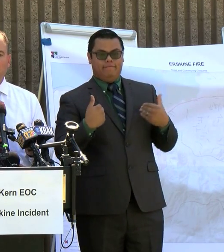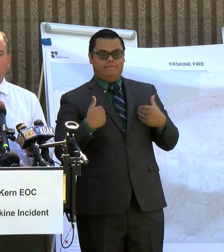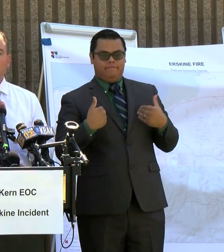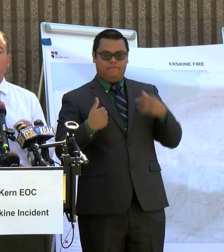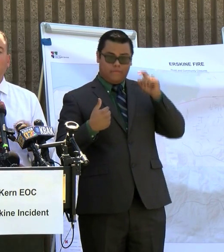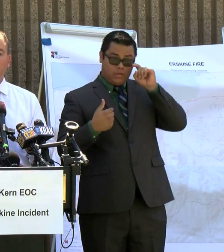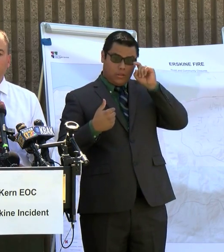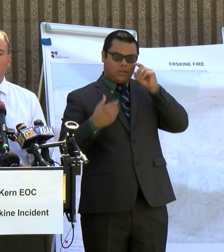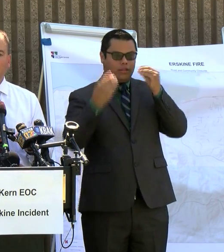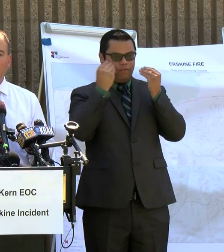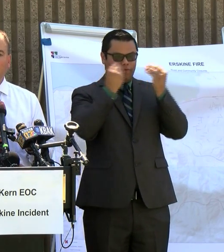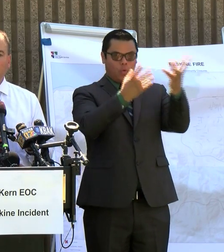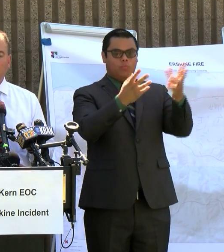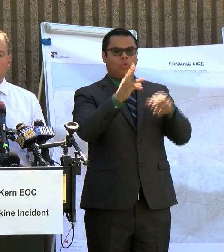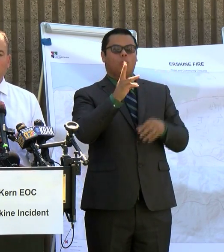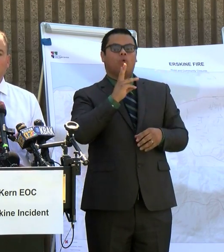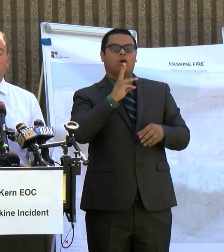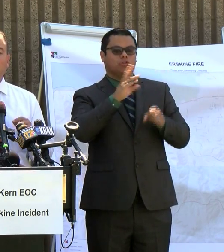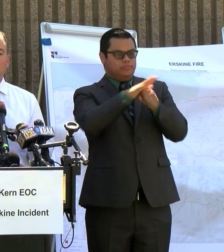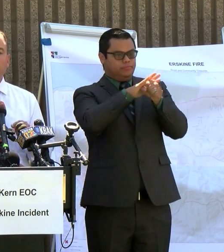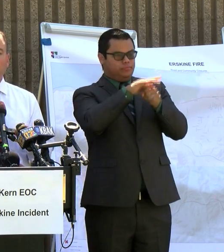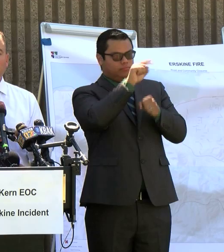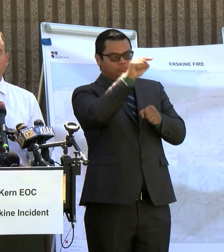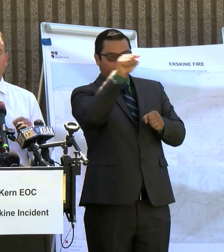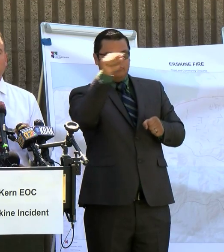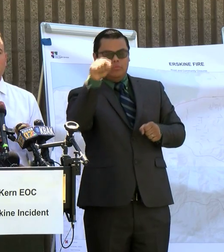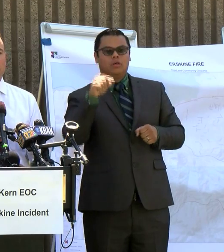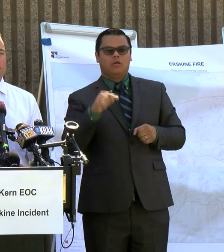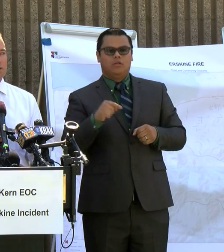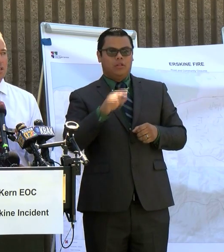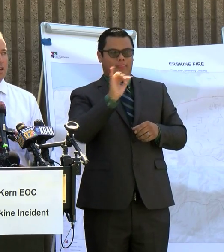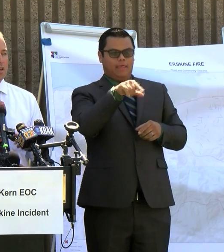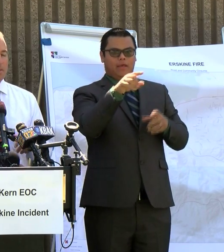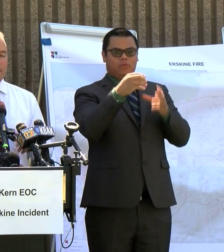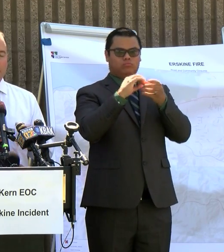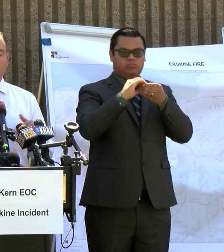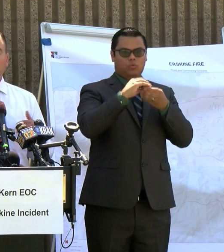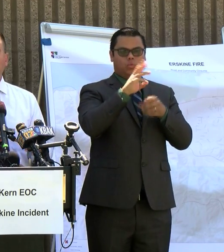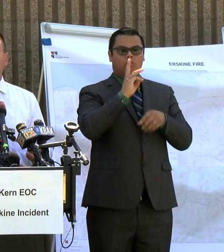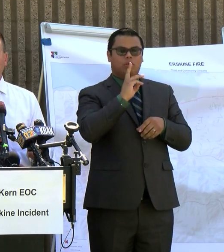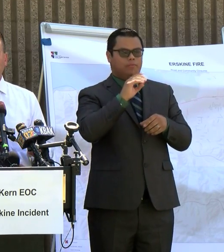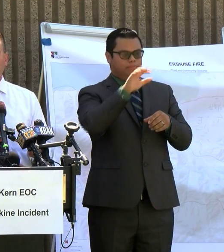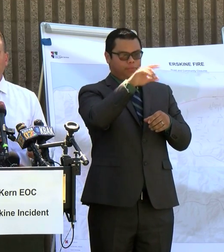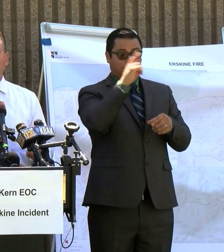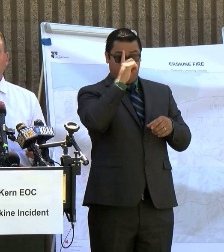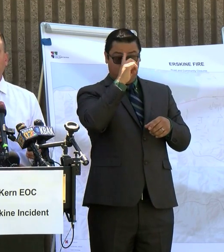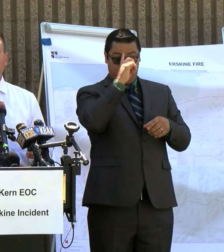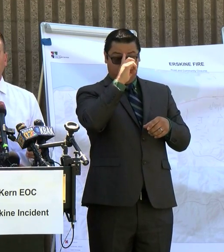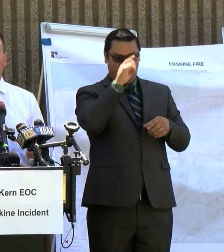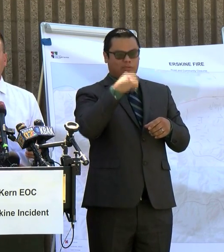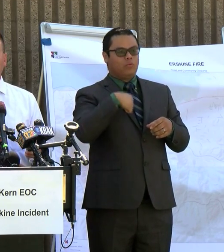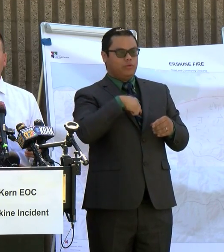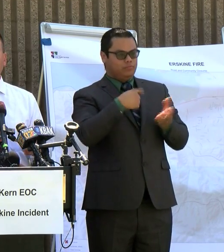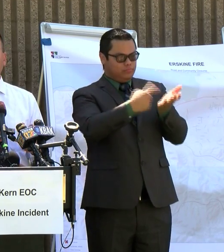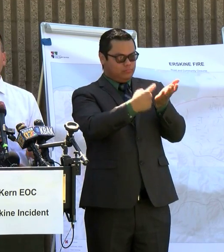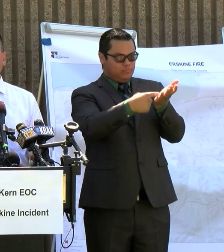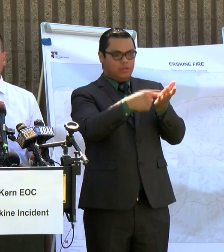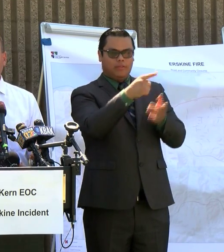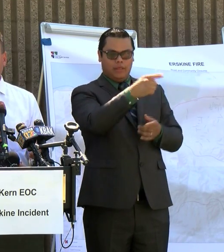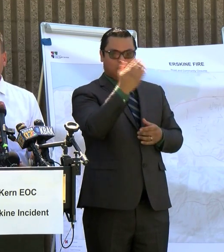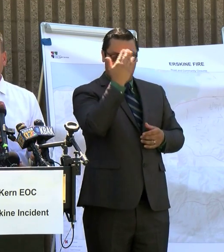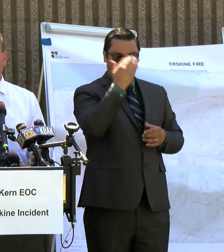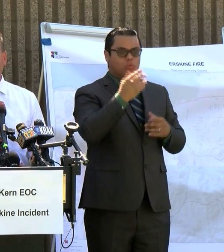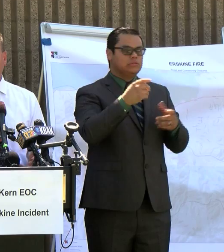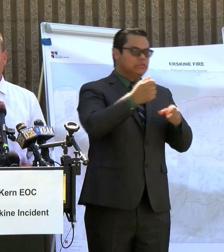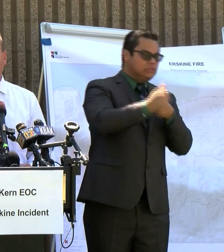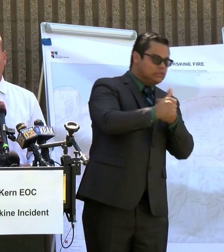obligation to notify those that receive water from those systems. But we understand, obviously, in this event, that's